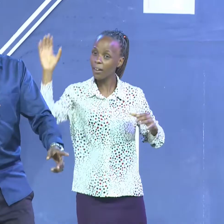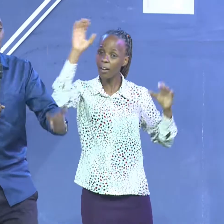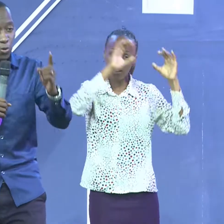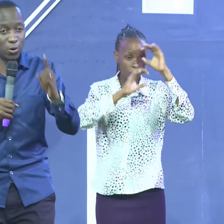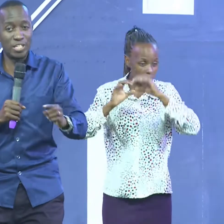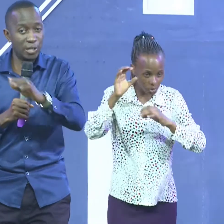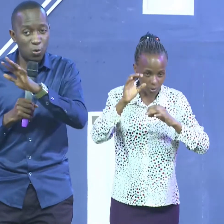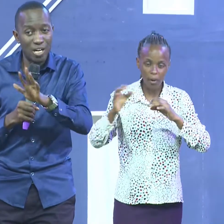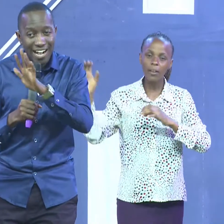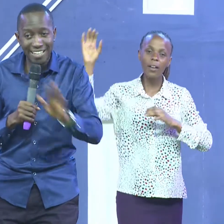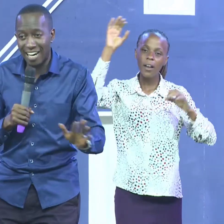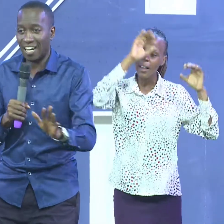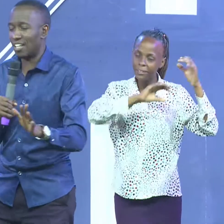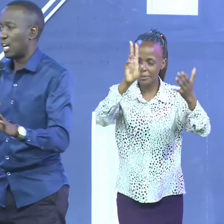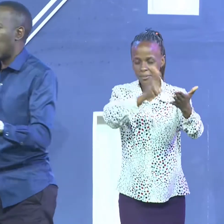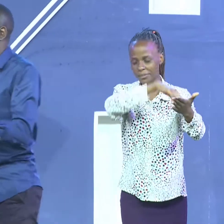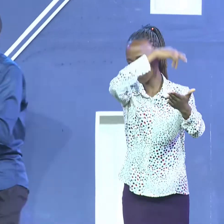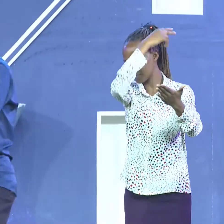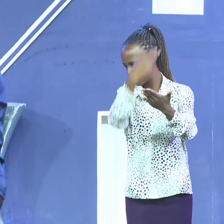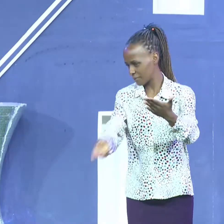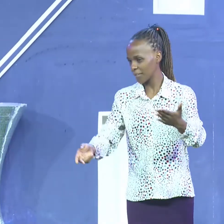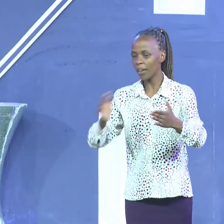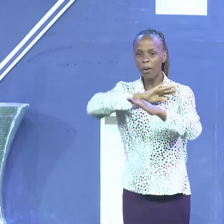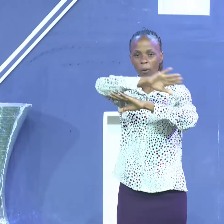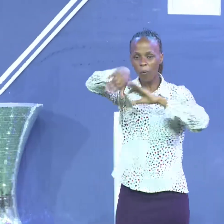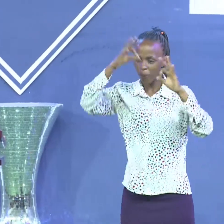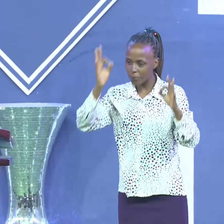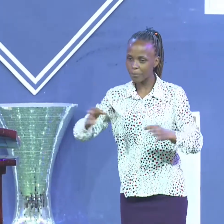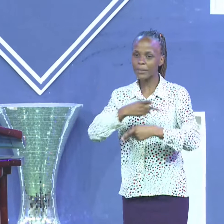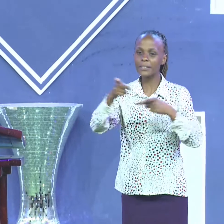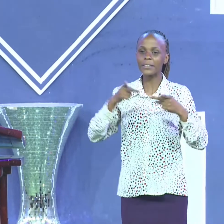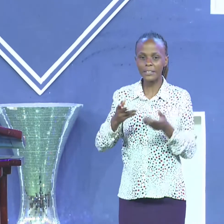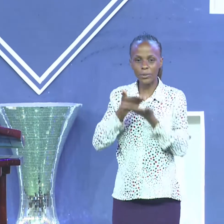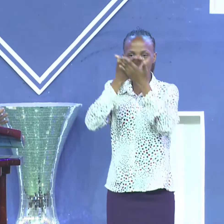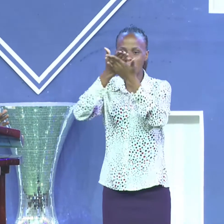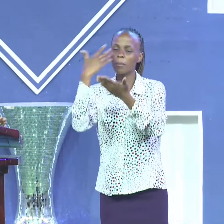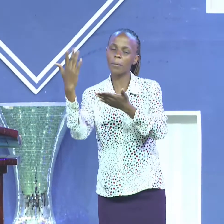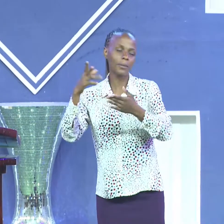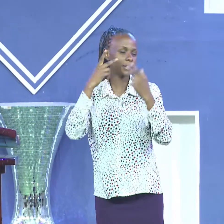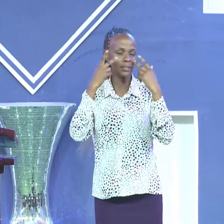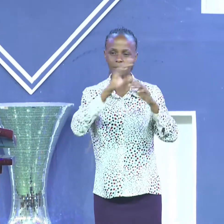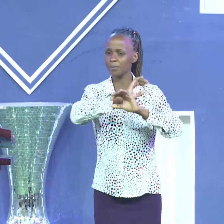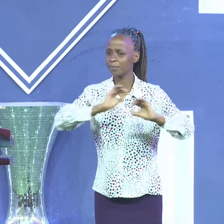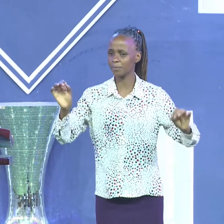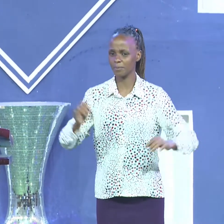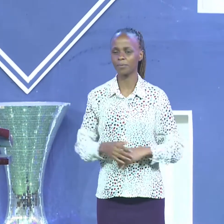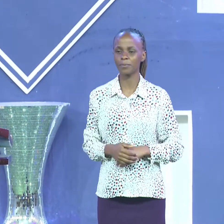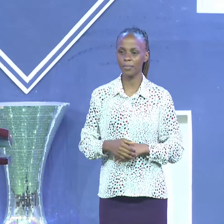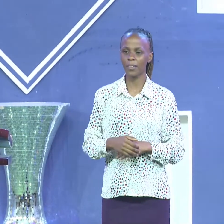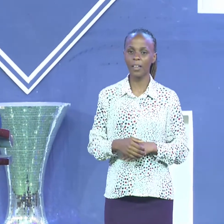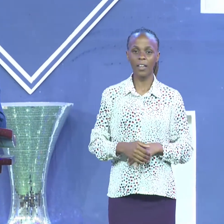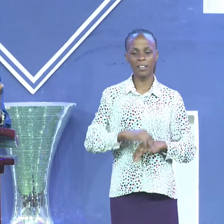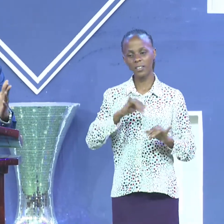you've sought for it. But failed to find one. Wherever you take your application, they do not see them.